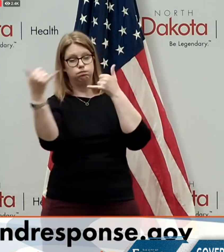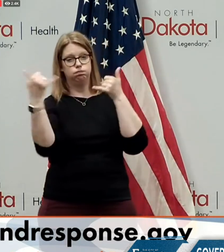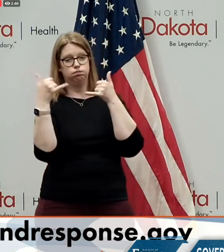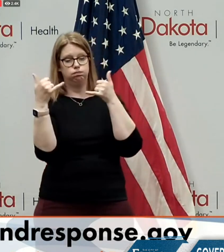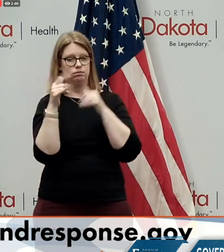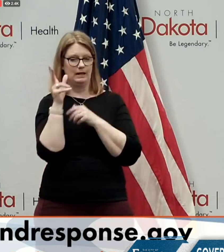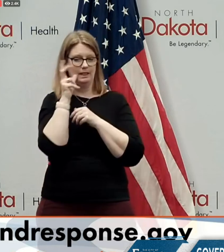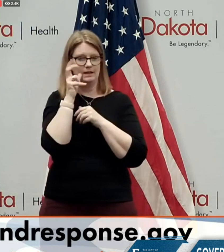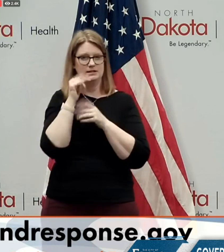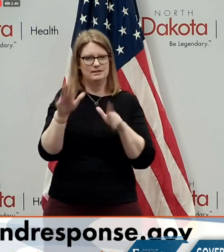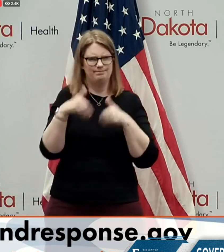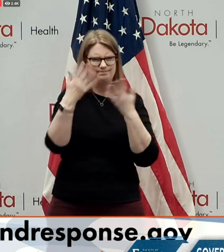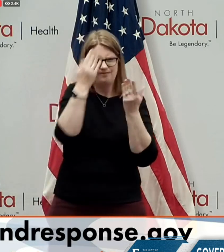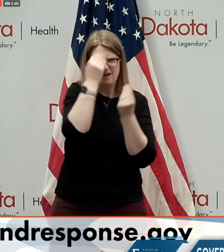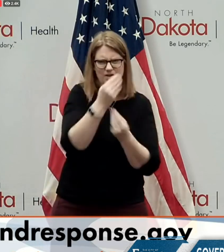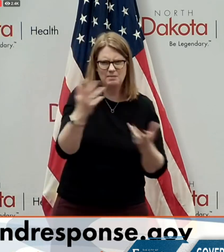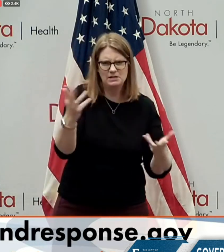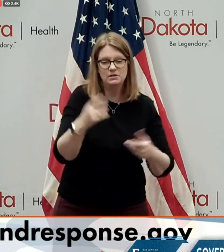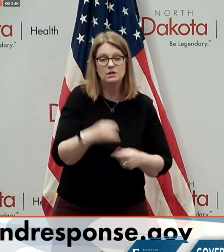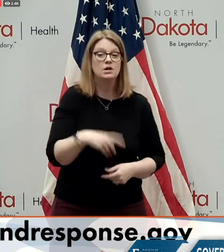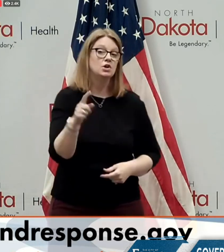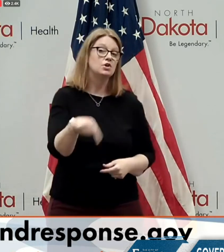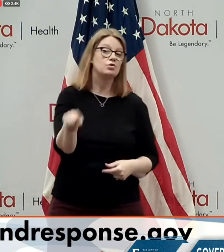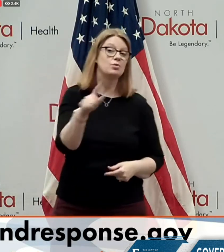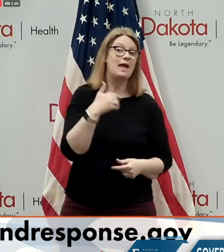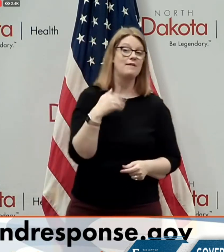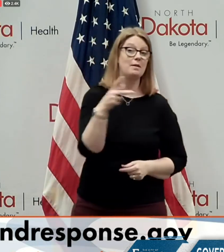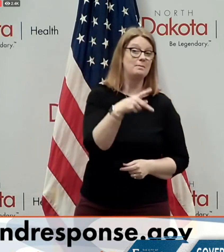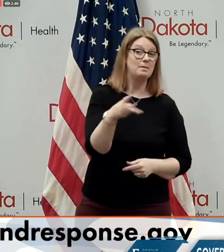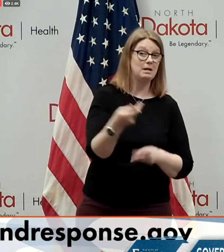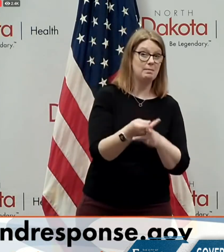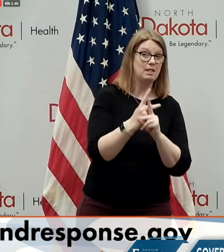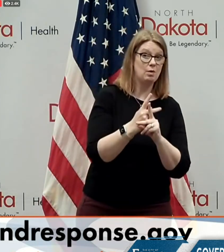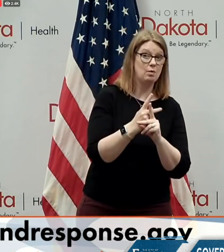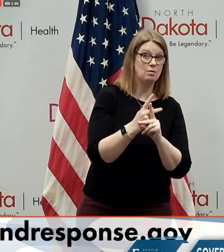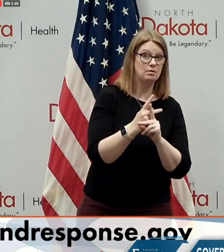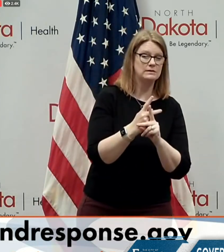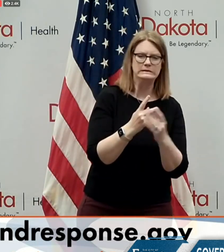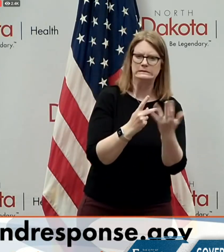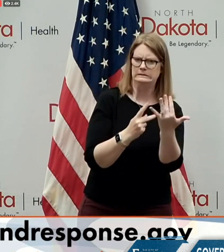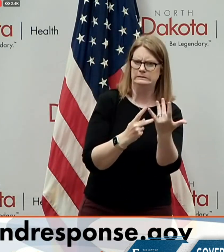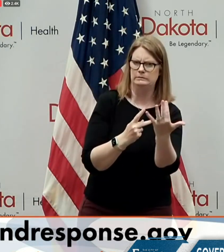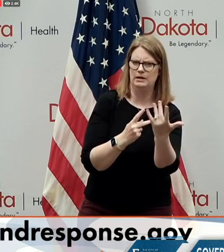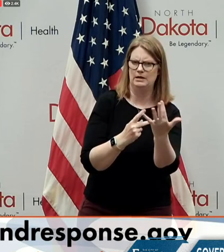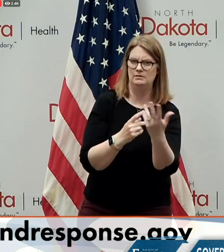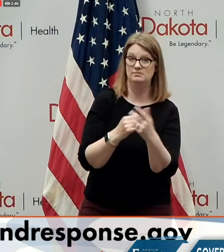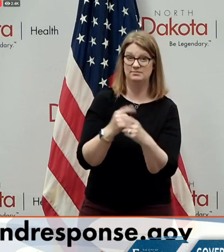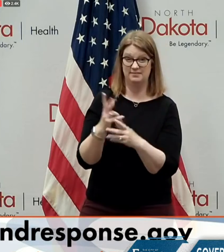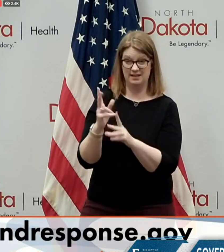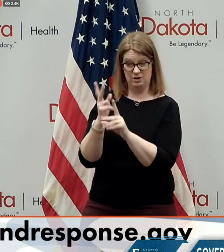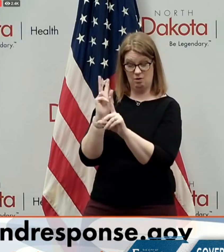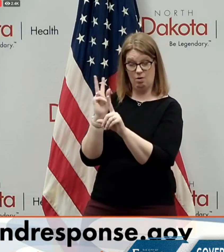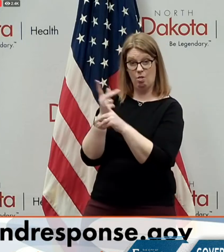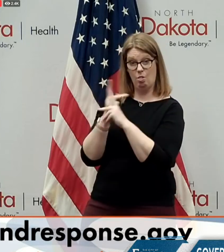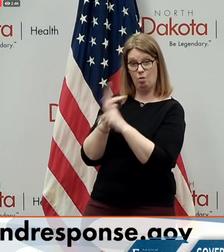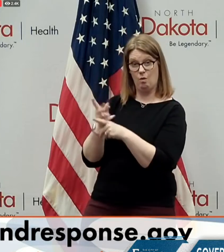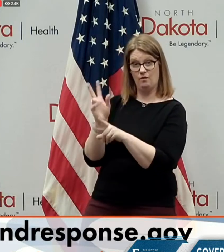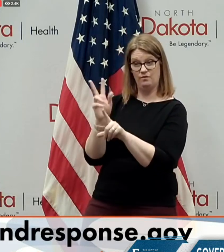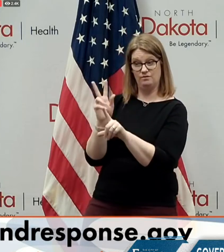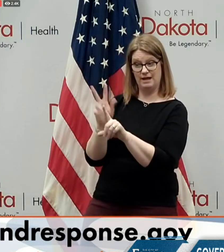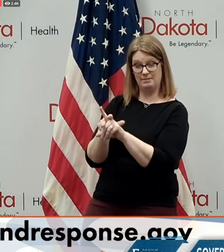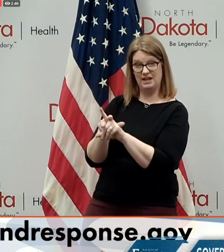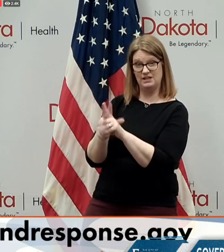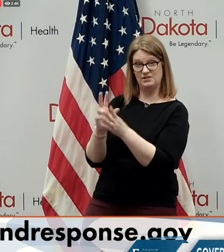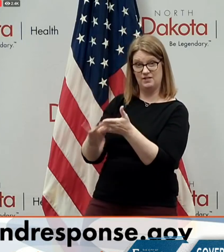available. But again, if you've got a PPP loan, we recommend you wait before you submit your loan forgiveness application. There could be some